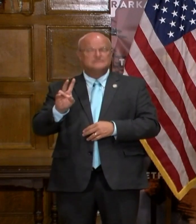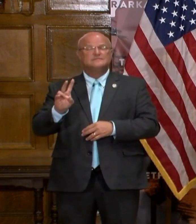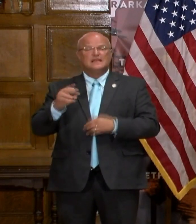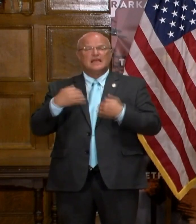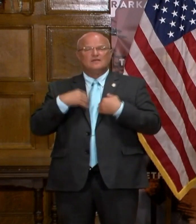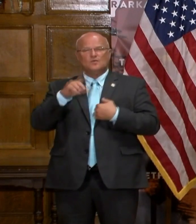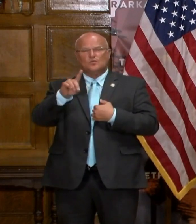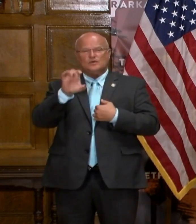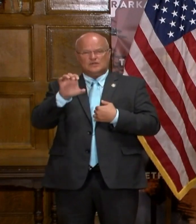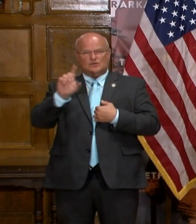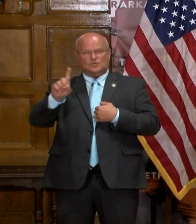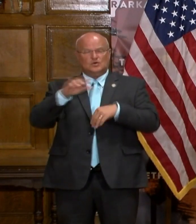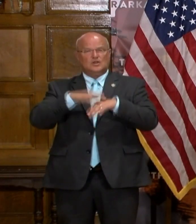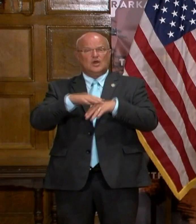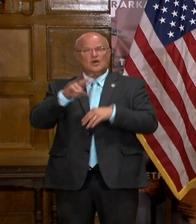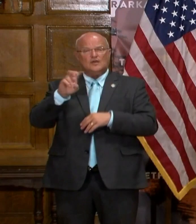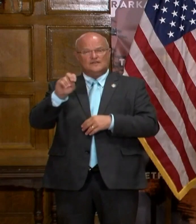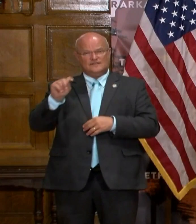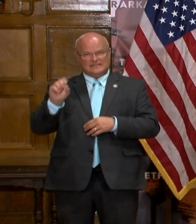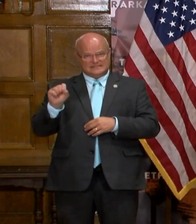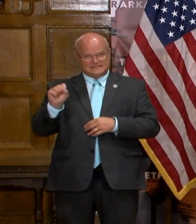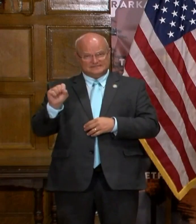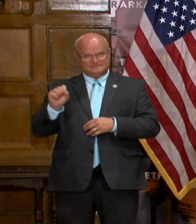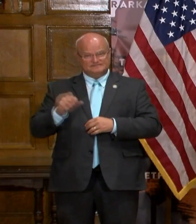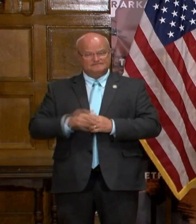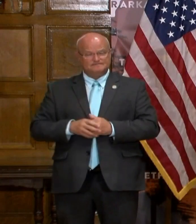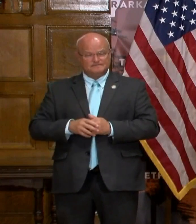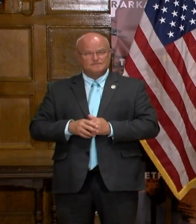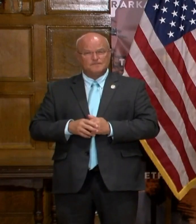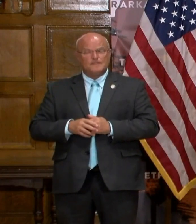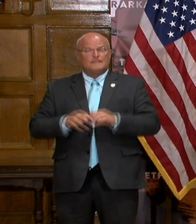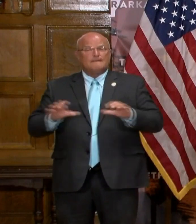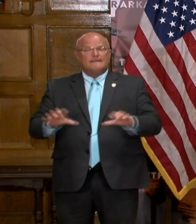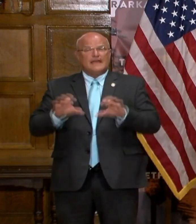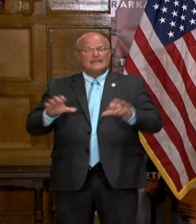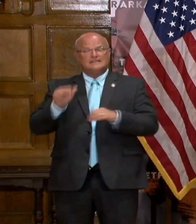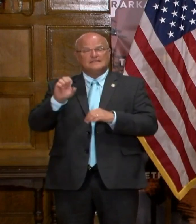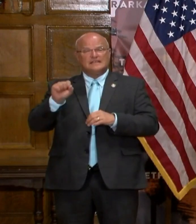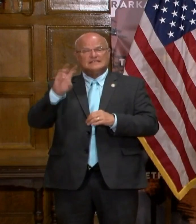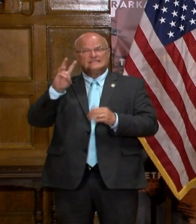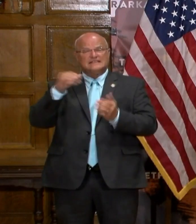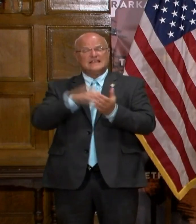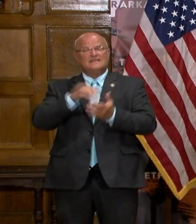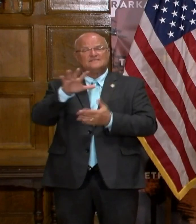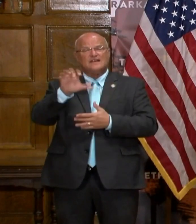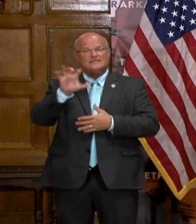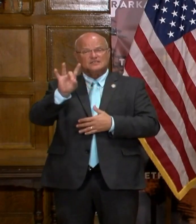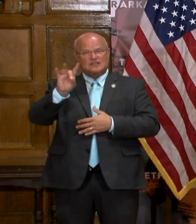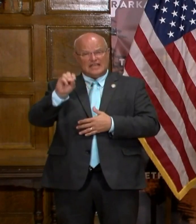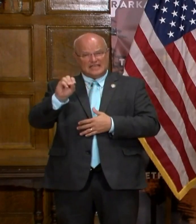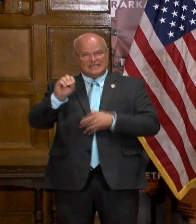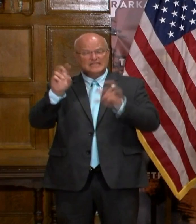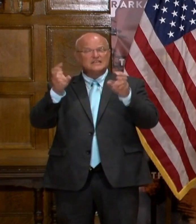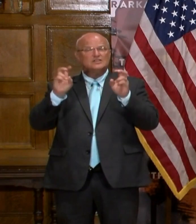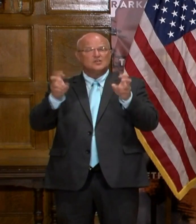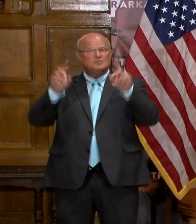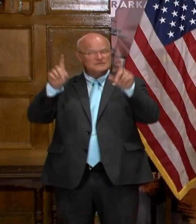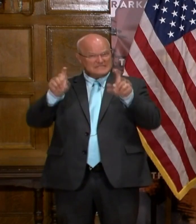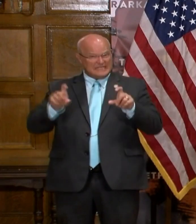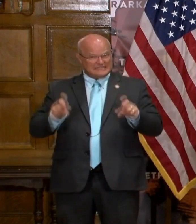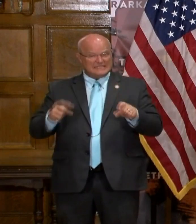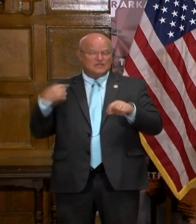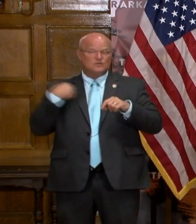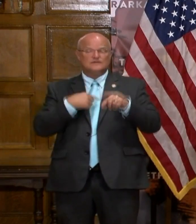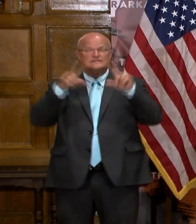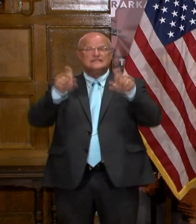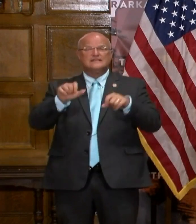have 101 on ventilators. The active case is 6,580. In terms of testing, we